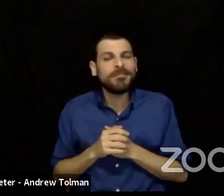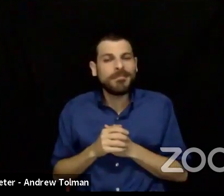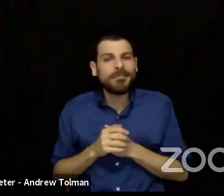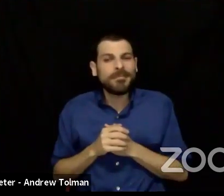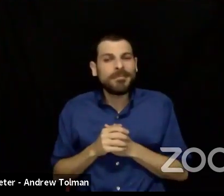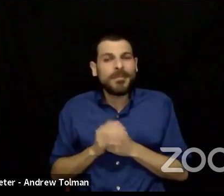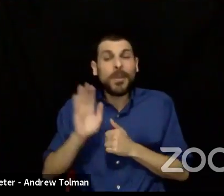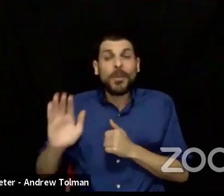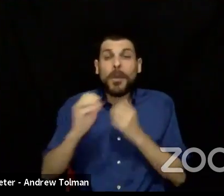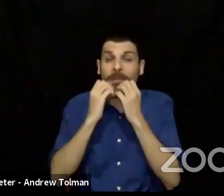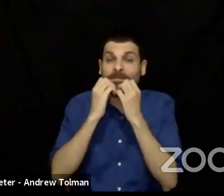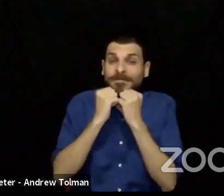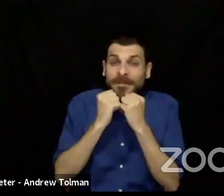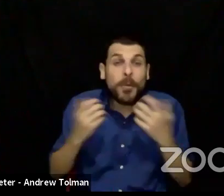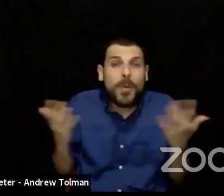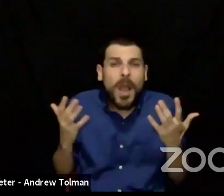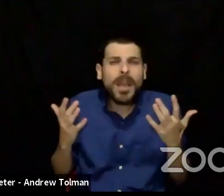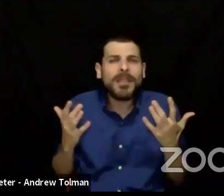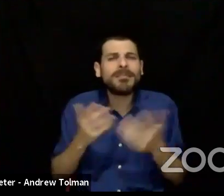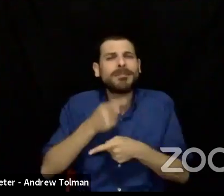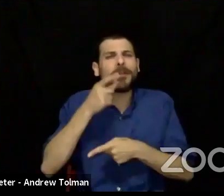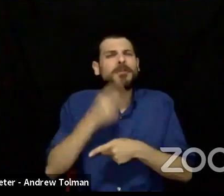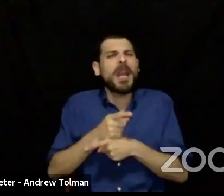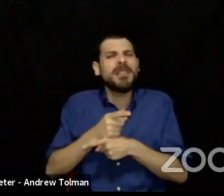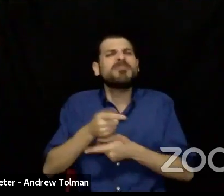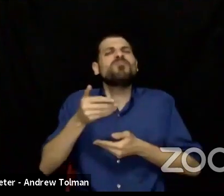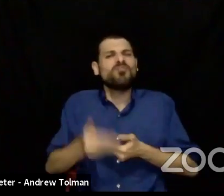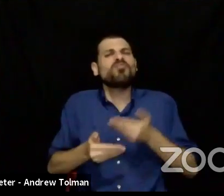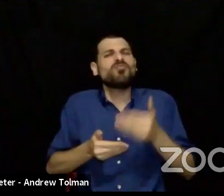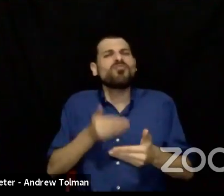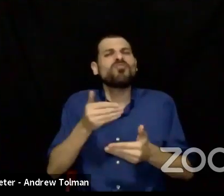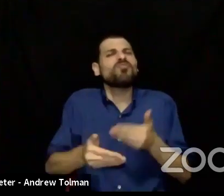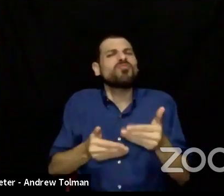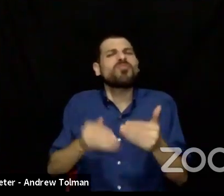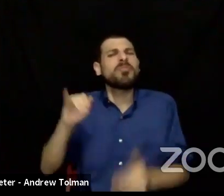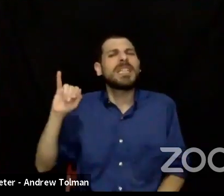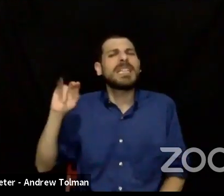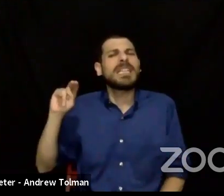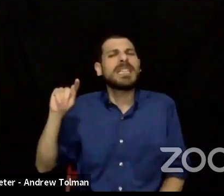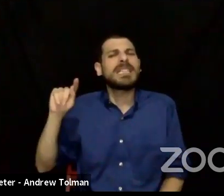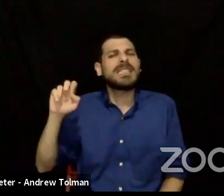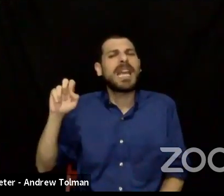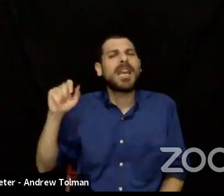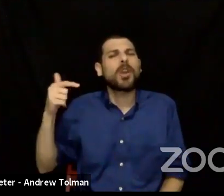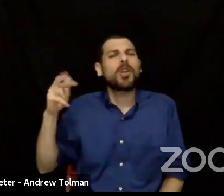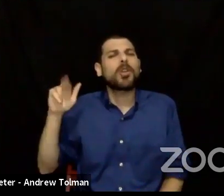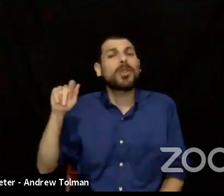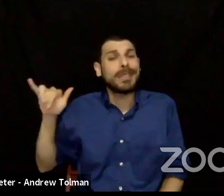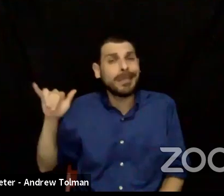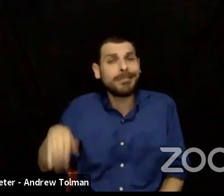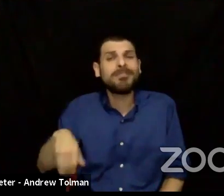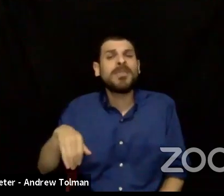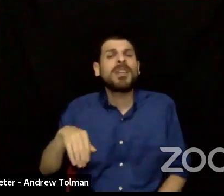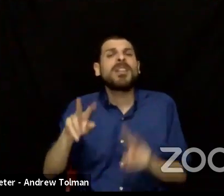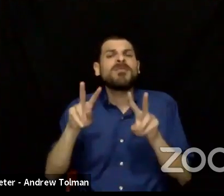value integrity and authenticity. And, you know, that's the type of leadership that needs to be